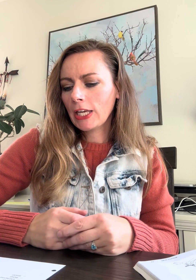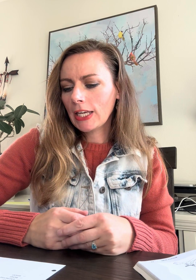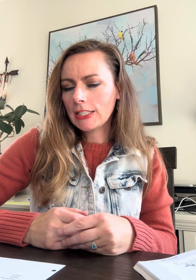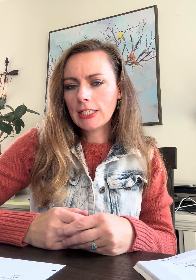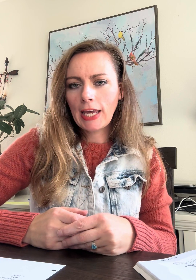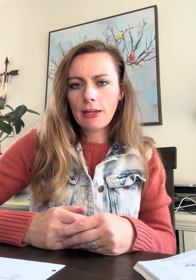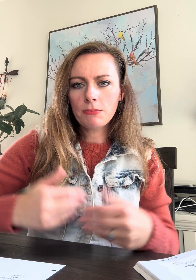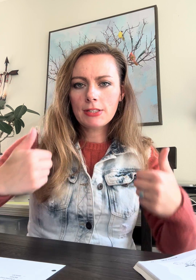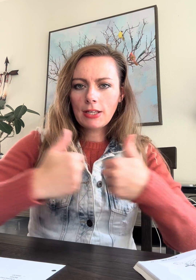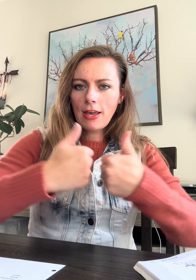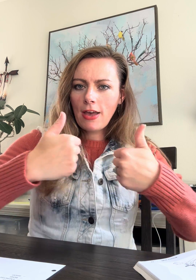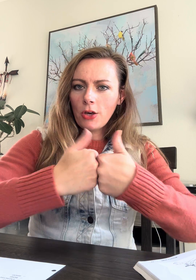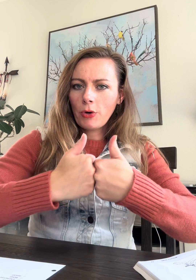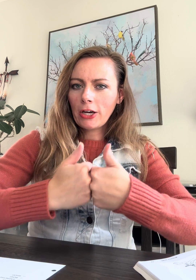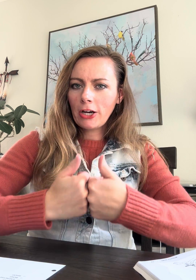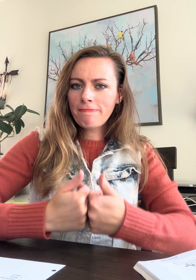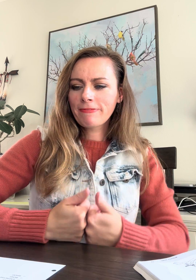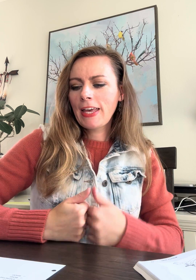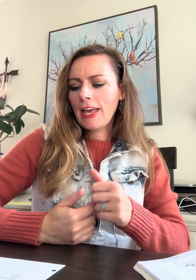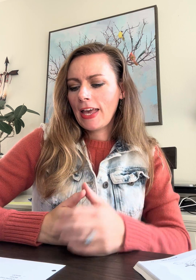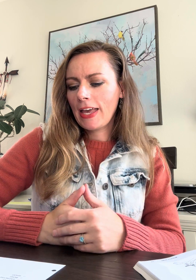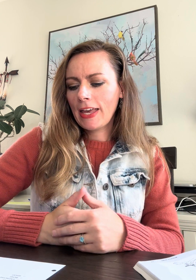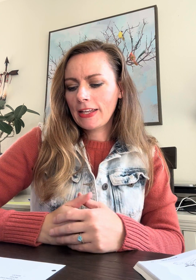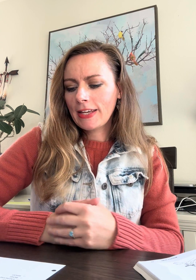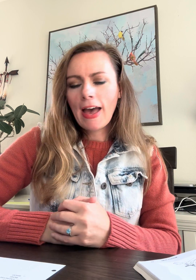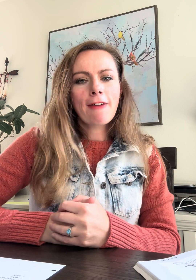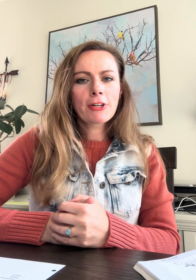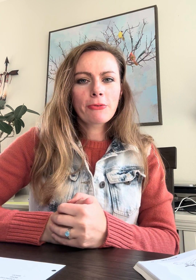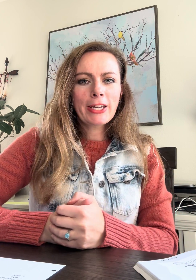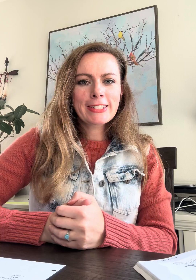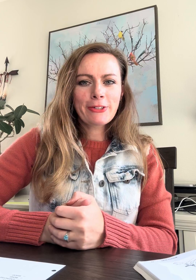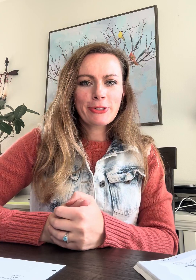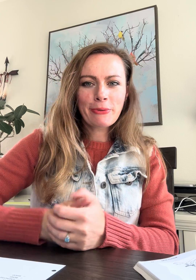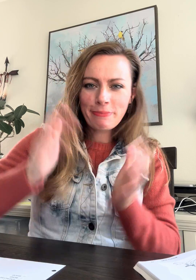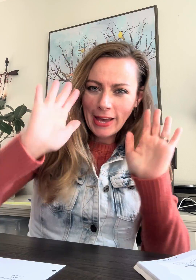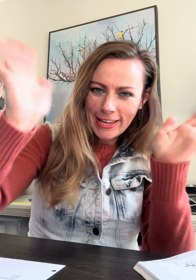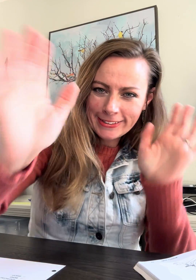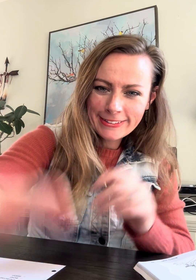then we can get to games quicker. And yeah, have a good week. See you soon. Bye.